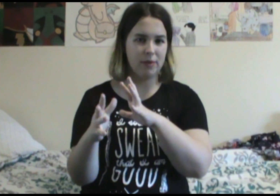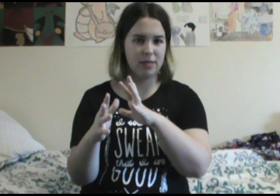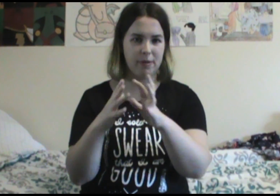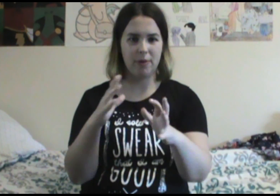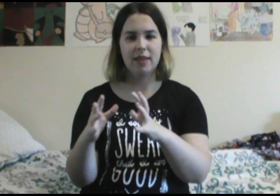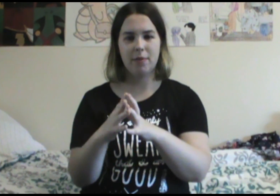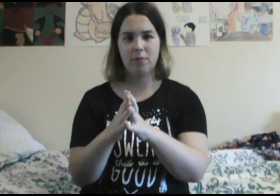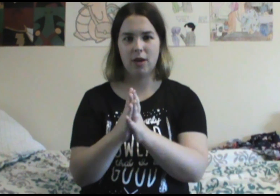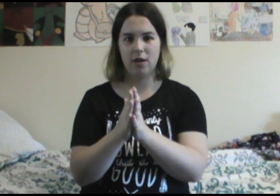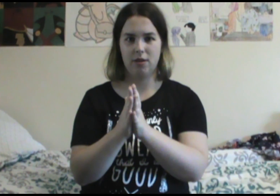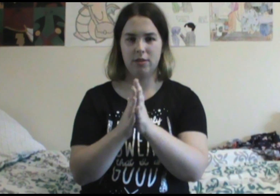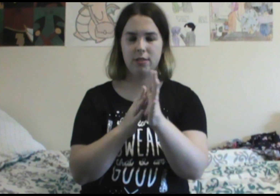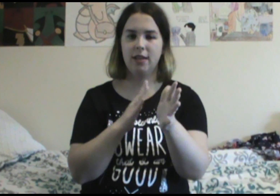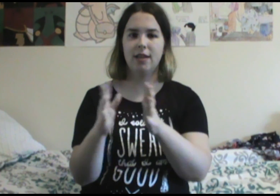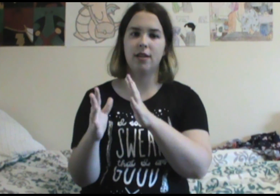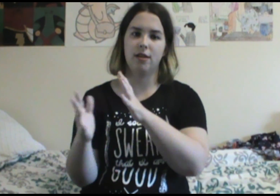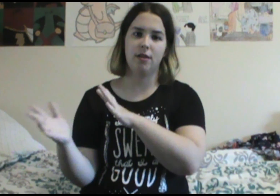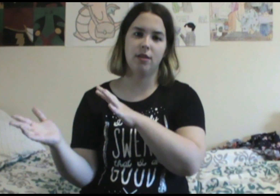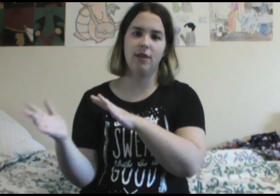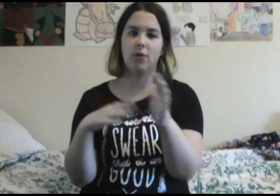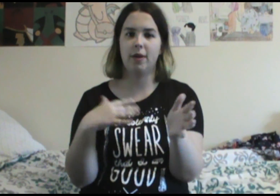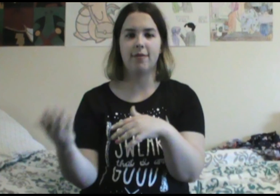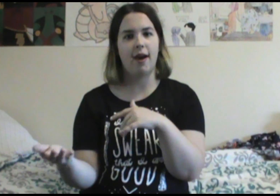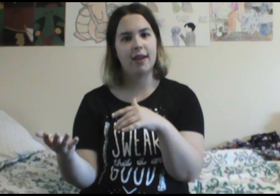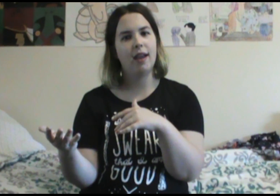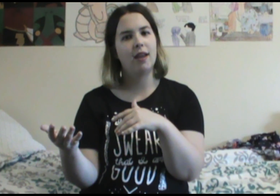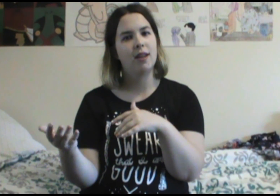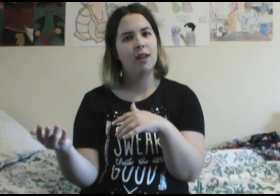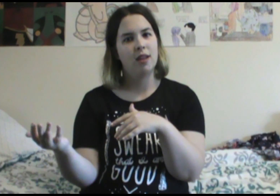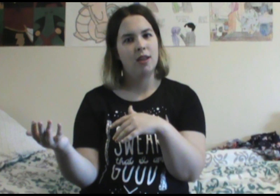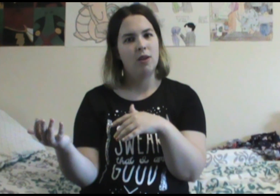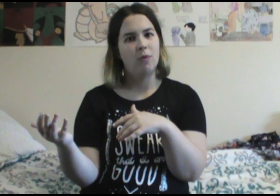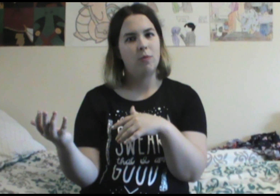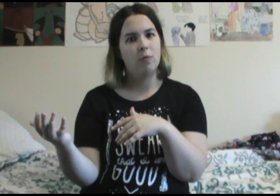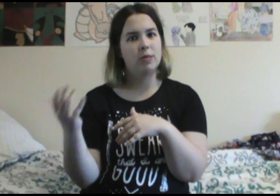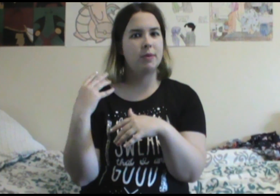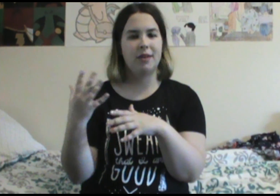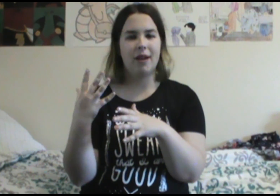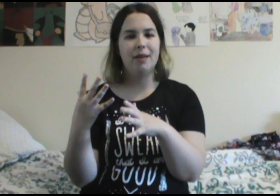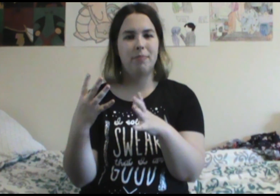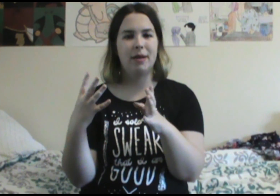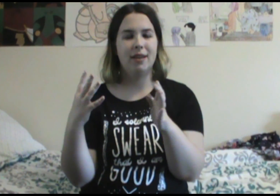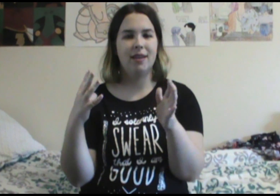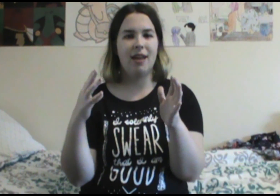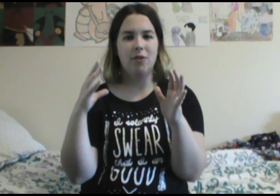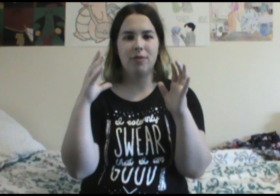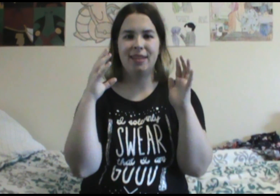sequence between them where Zelina and the Evil Queen are talking was really great, but I don't think